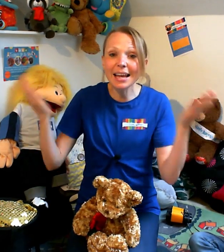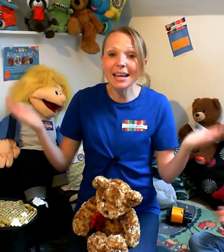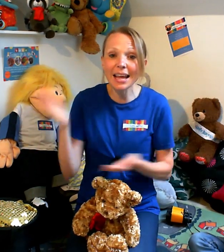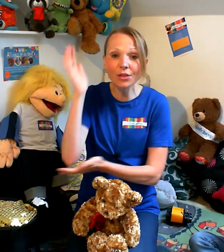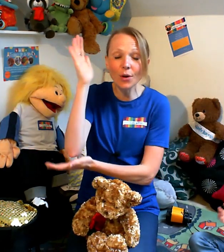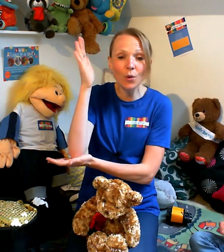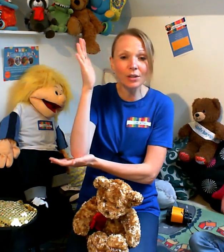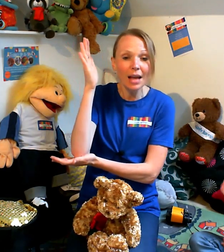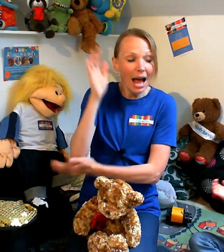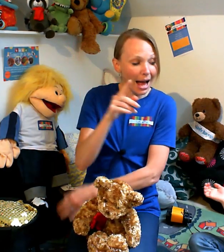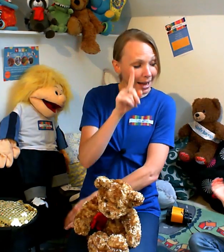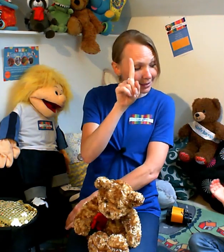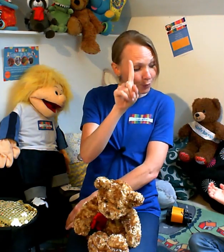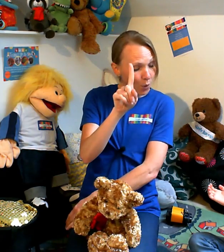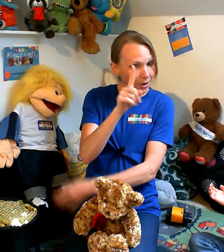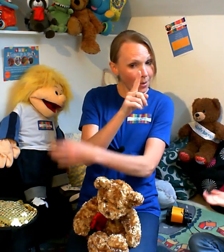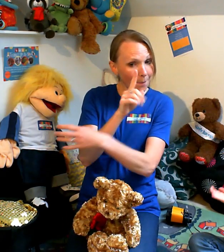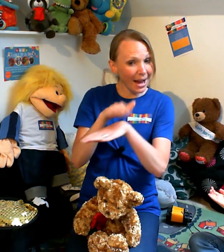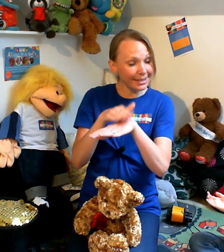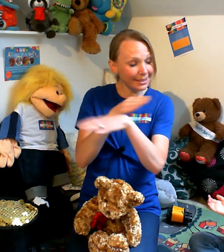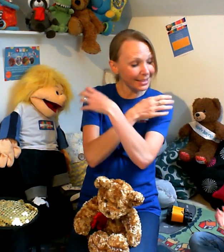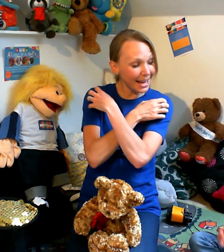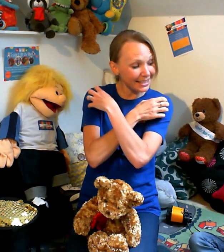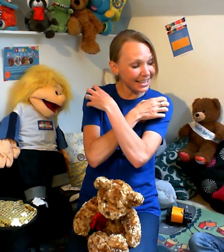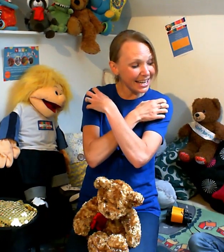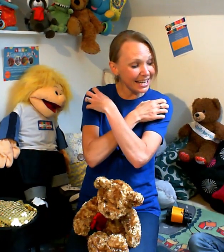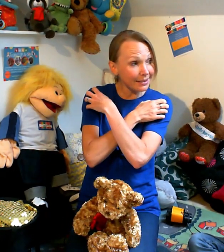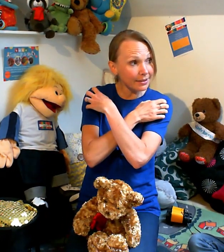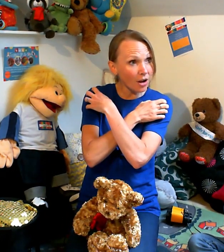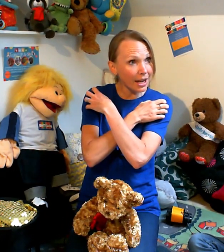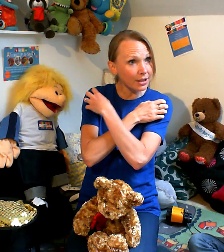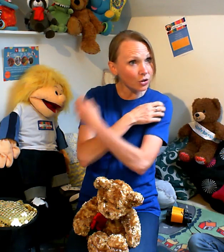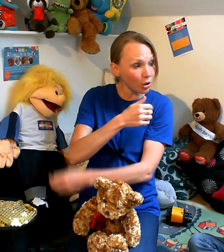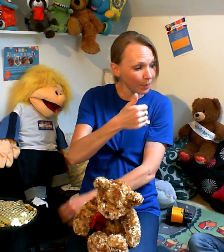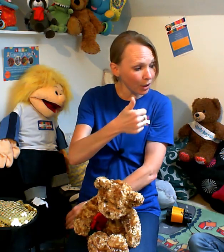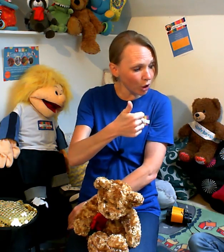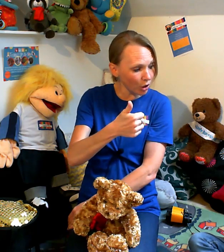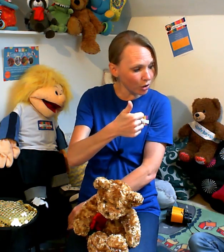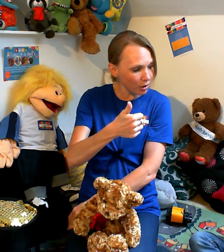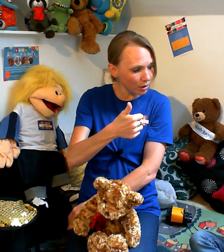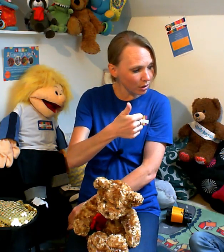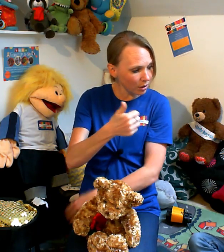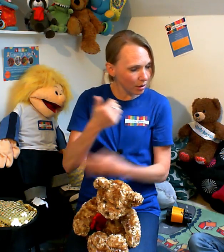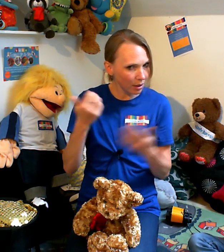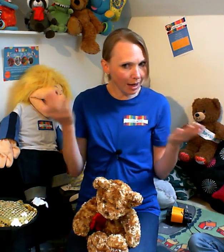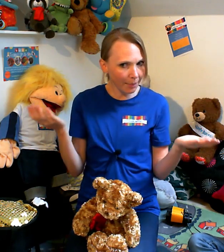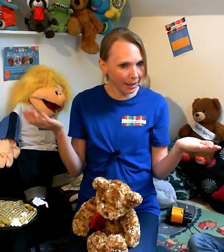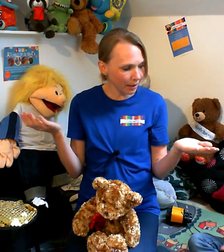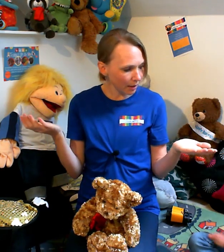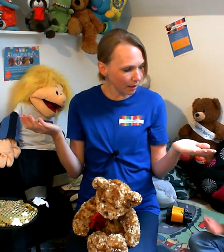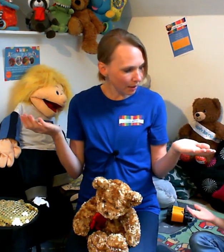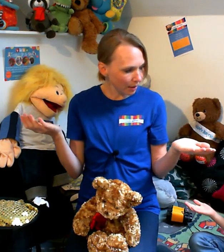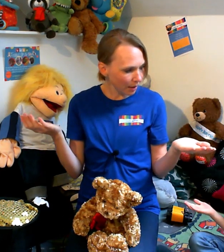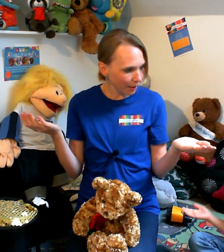in the wood. And if one bad teddy decided to be good, how many? None. Let me